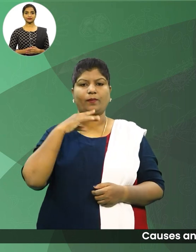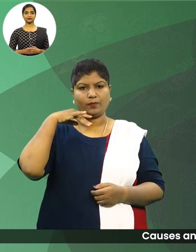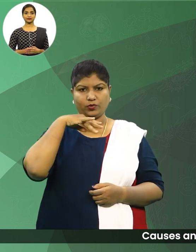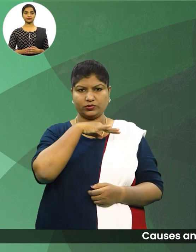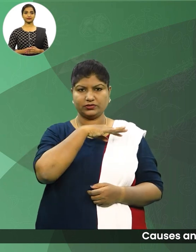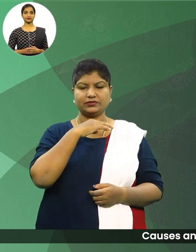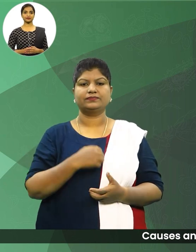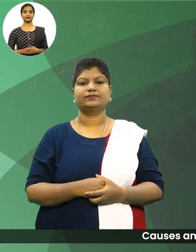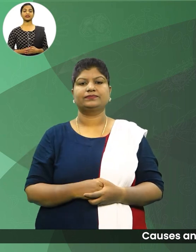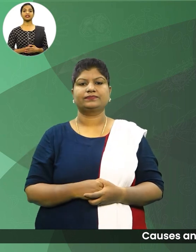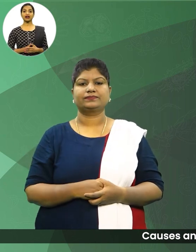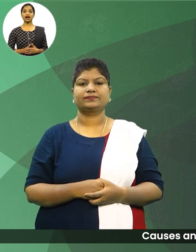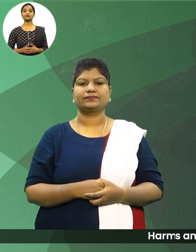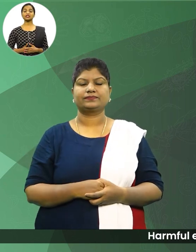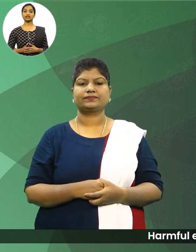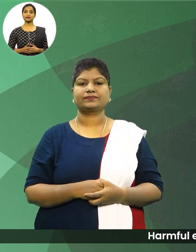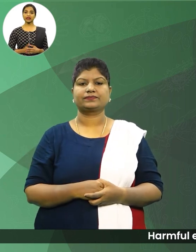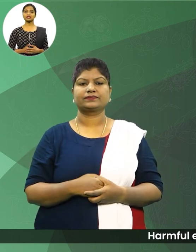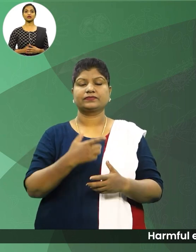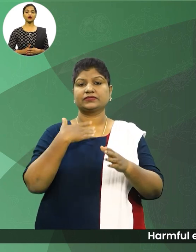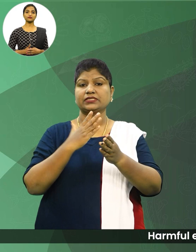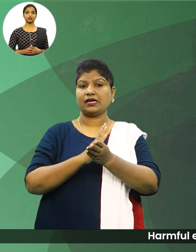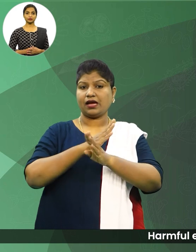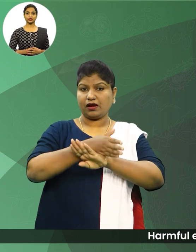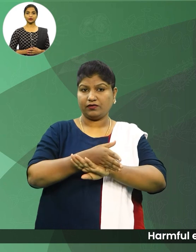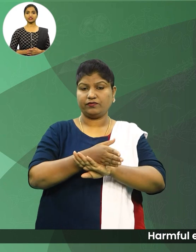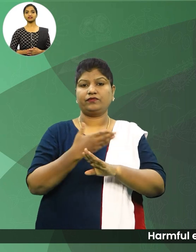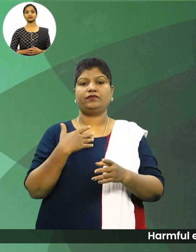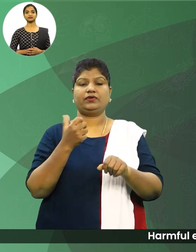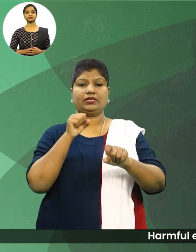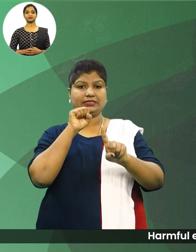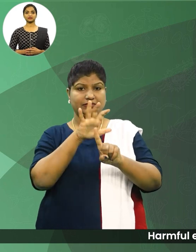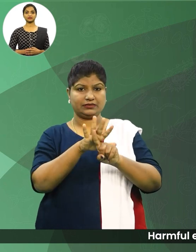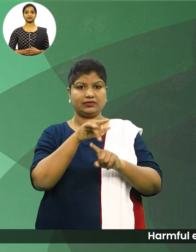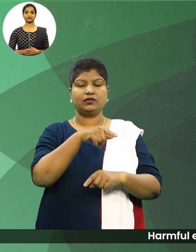harmful effects of water pollution.